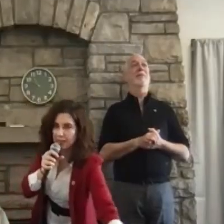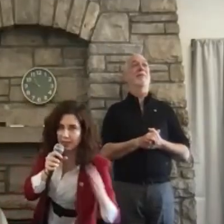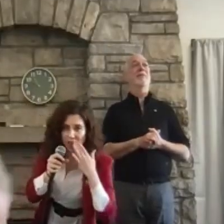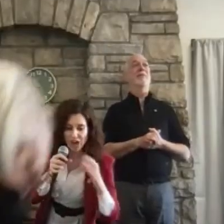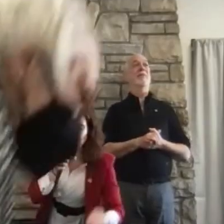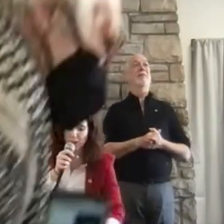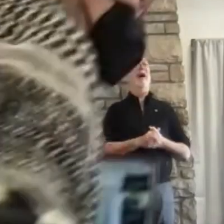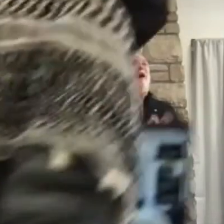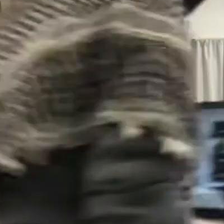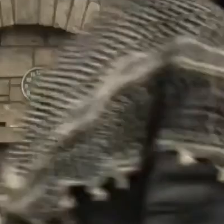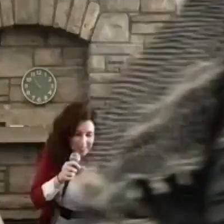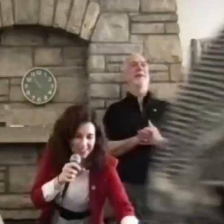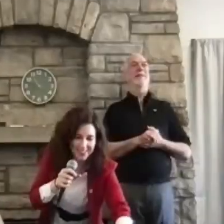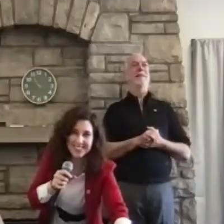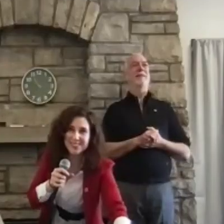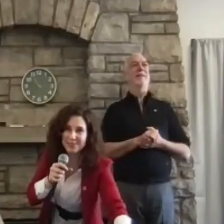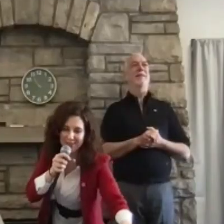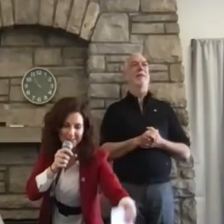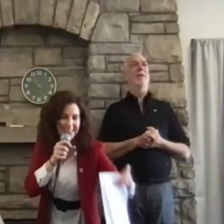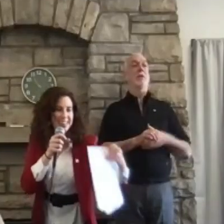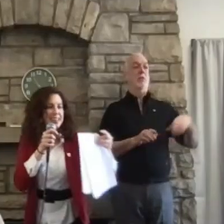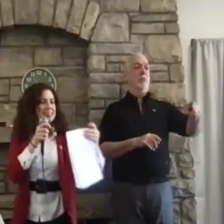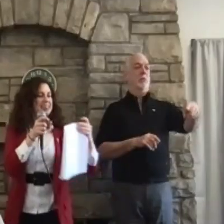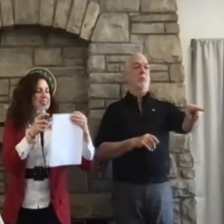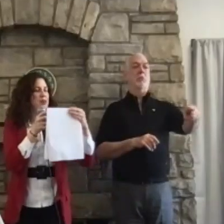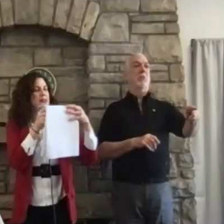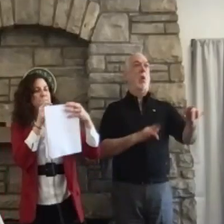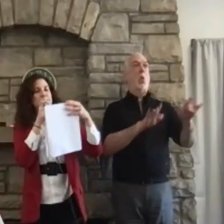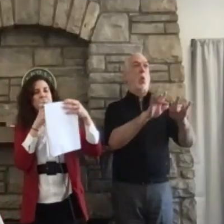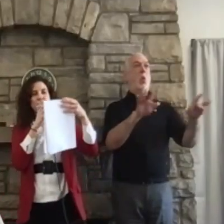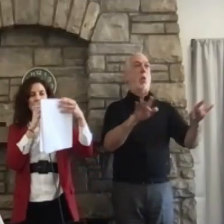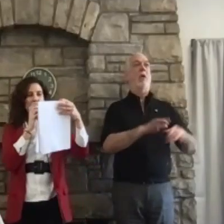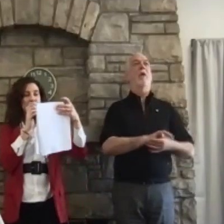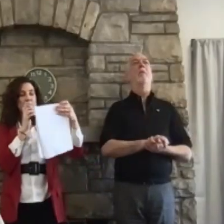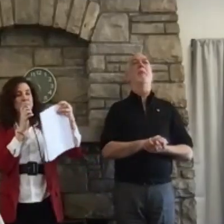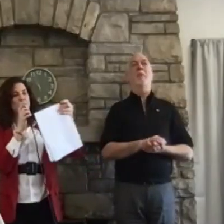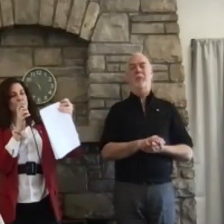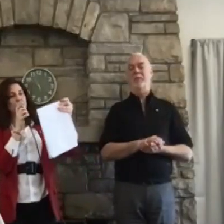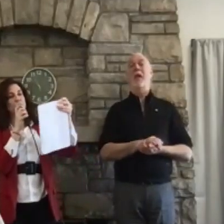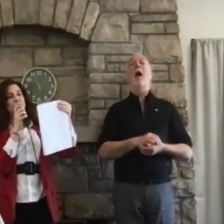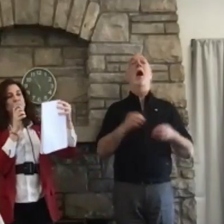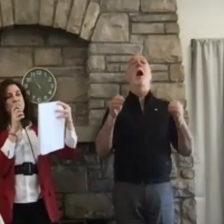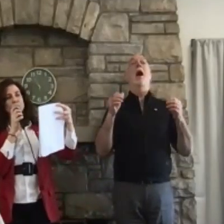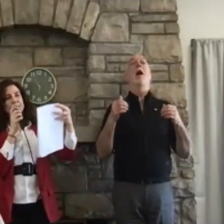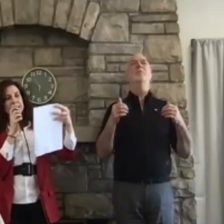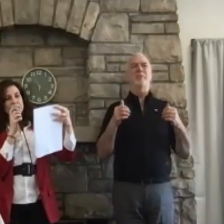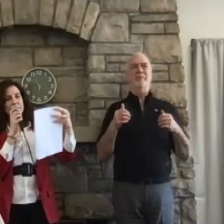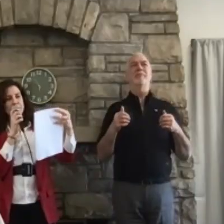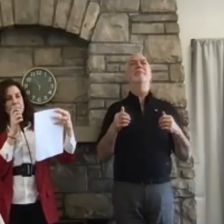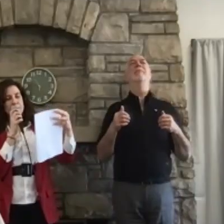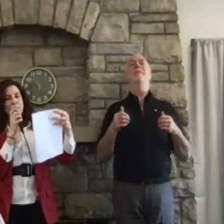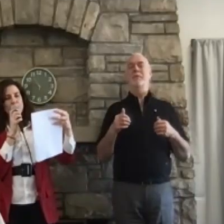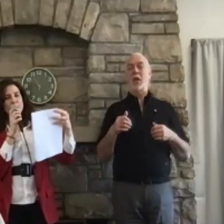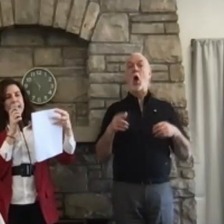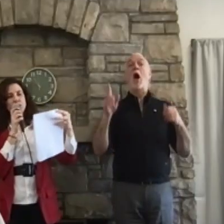Makes myself right. I promise I am. Just flipping my page. So without further ado, I want to introduce you to our first